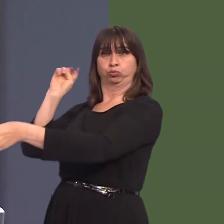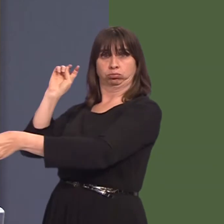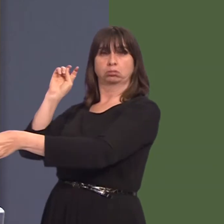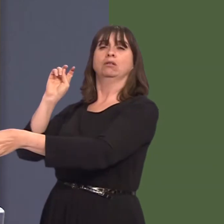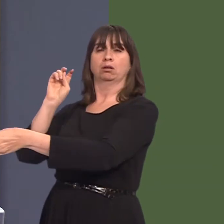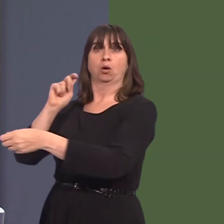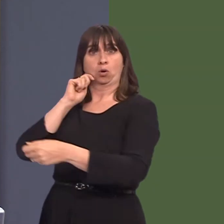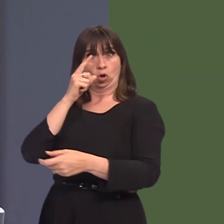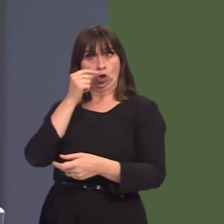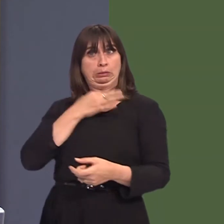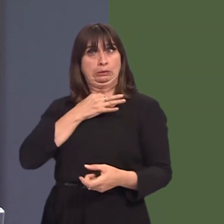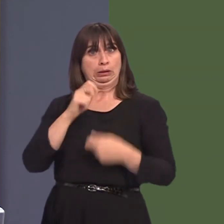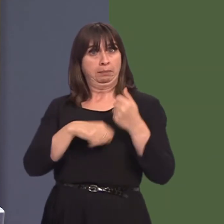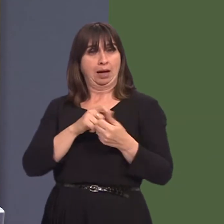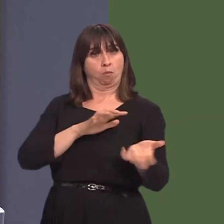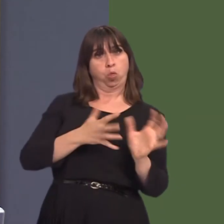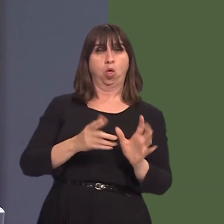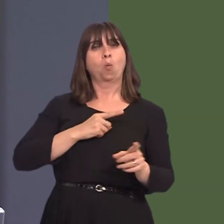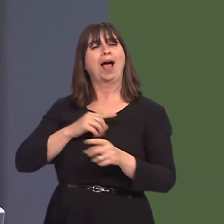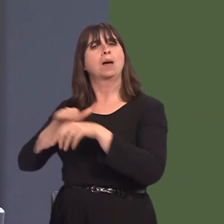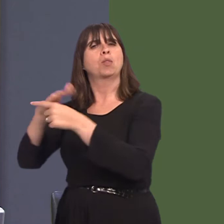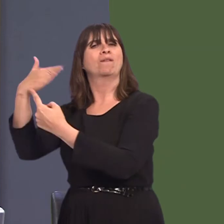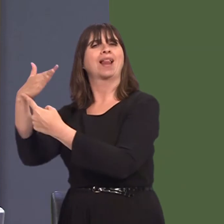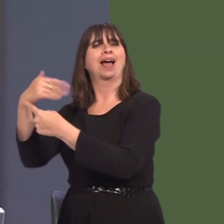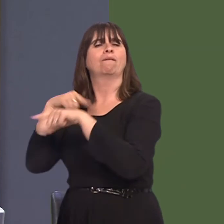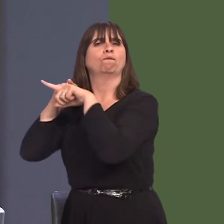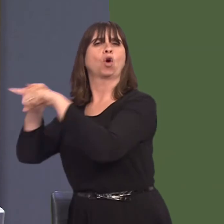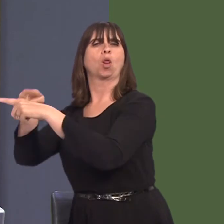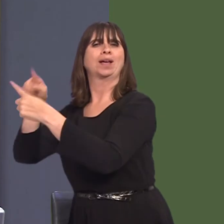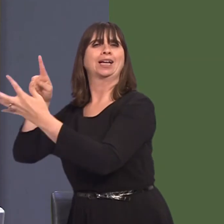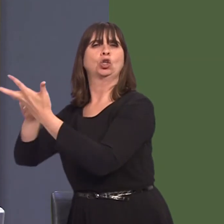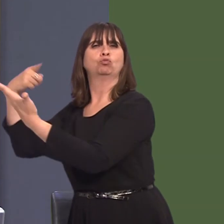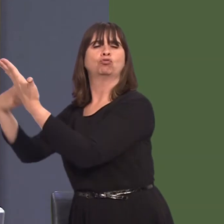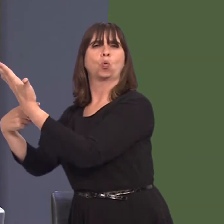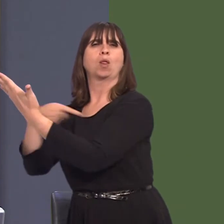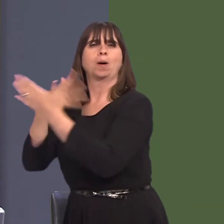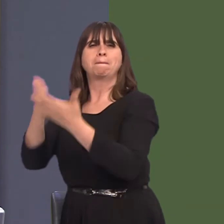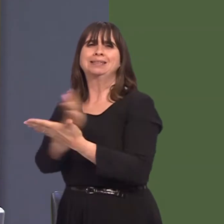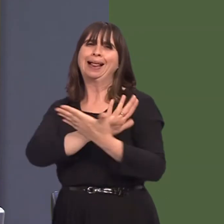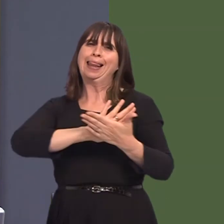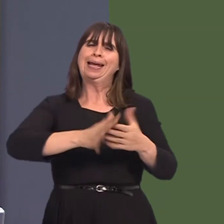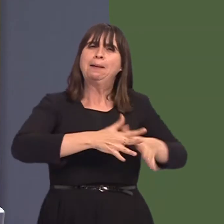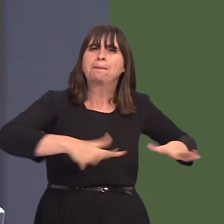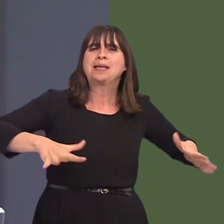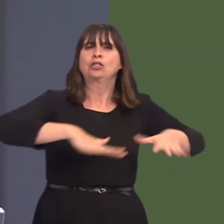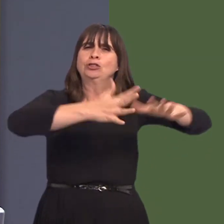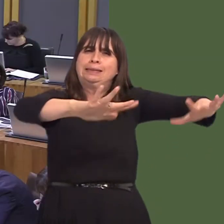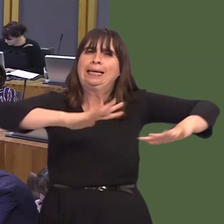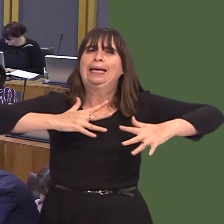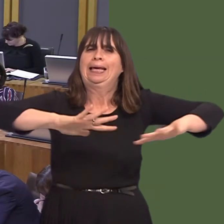as it has meant until now that we have had to have high qualities for things like bathing water and for coastal